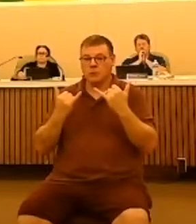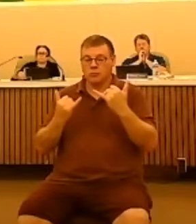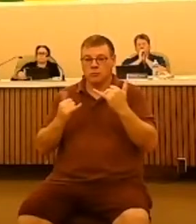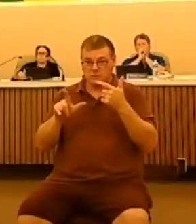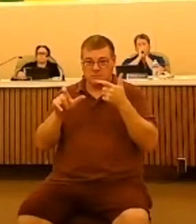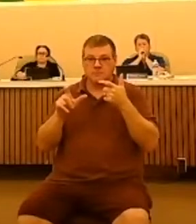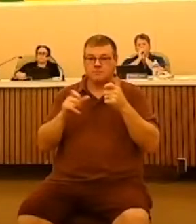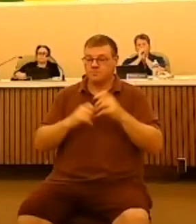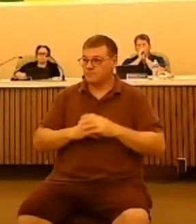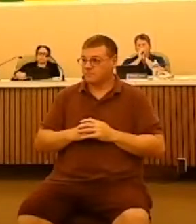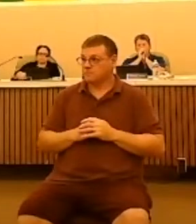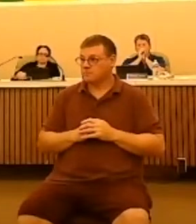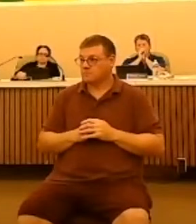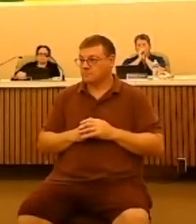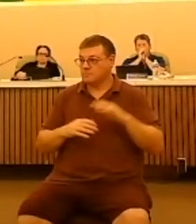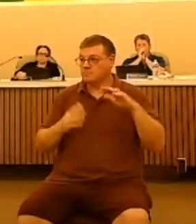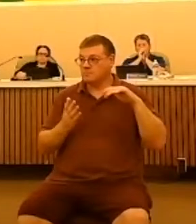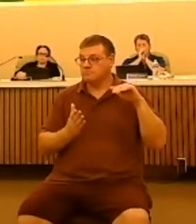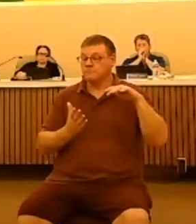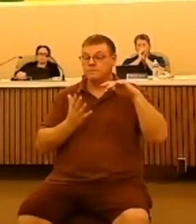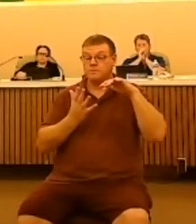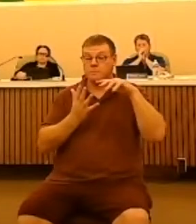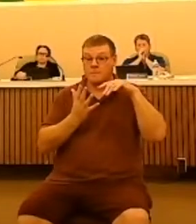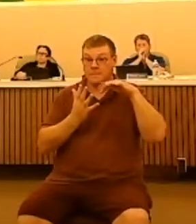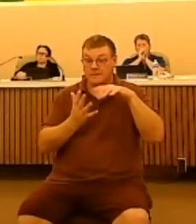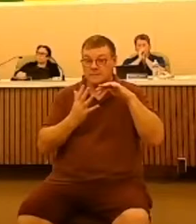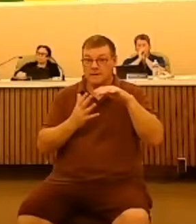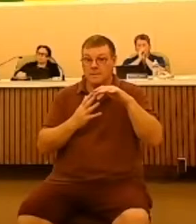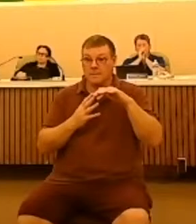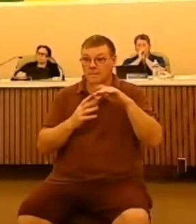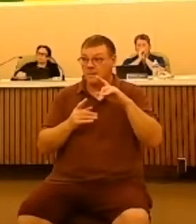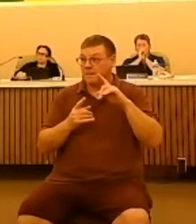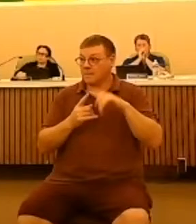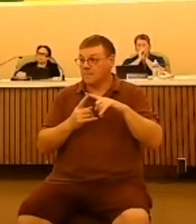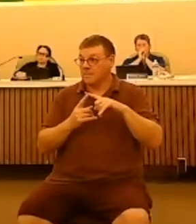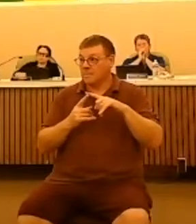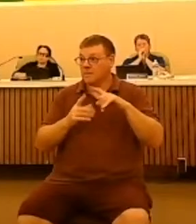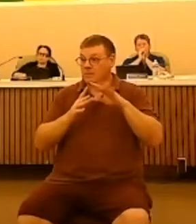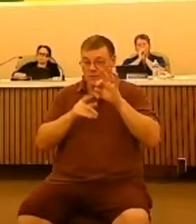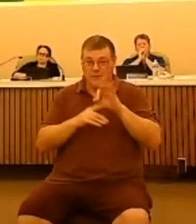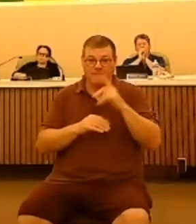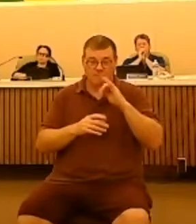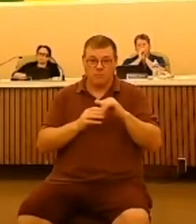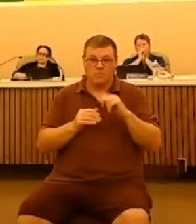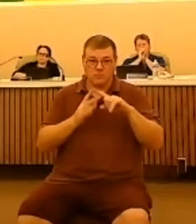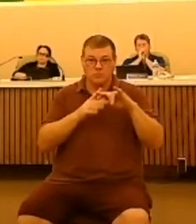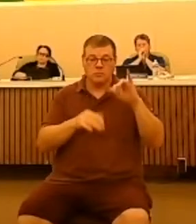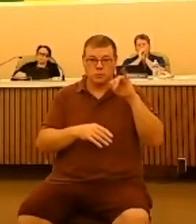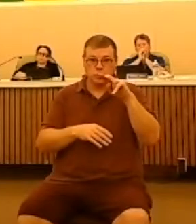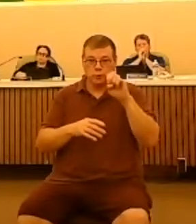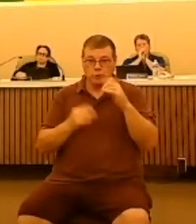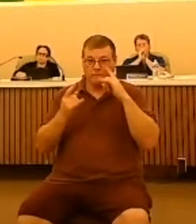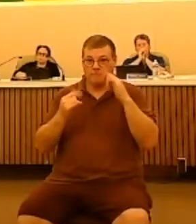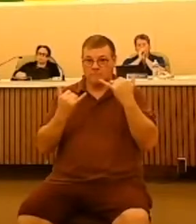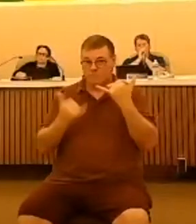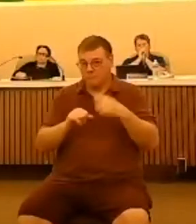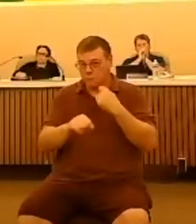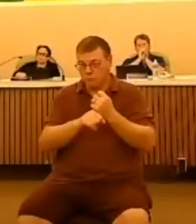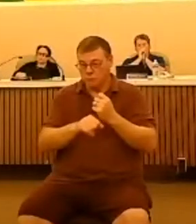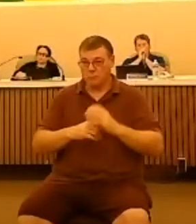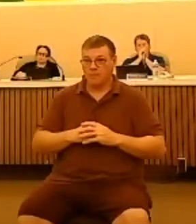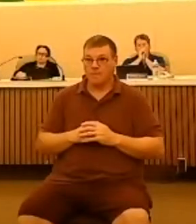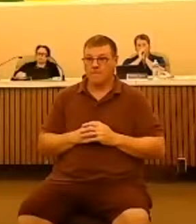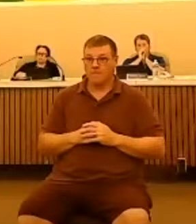The study, actually, the field work was done in June. So, of this year.